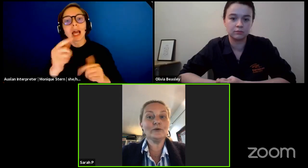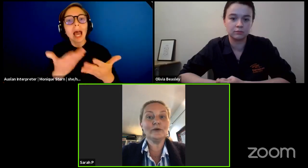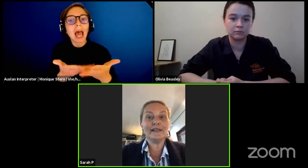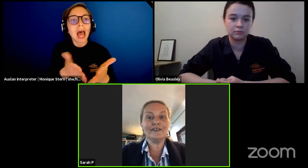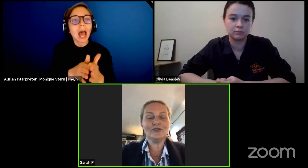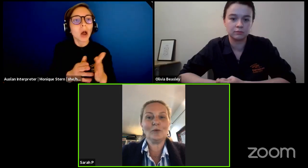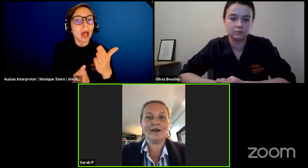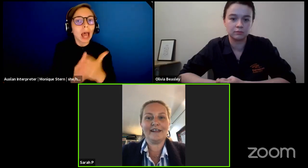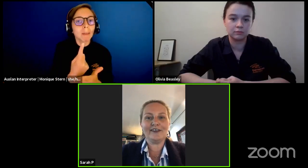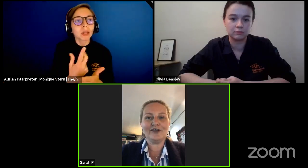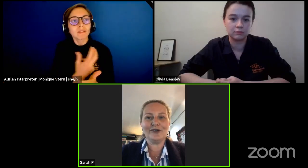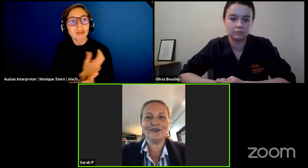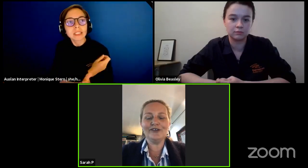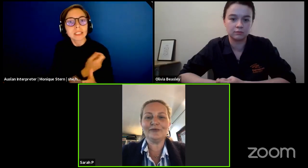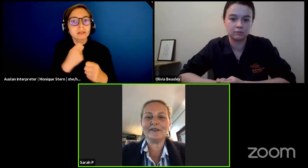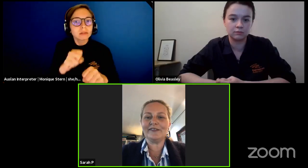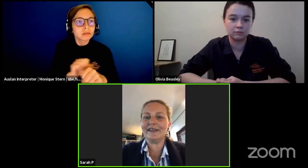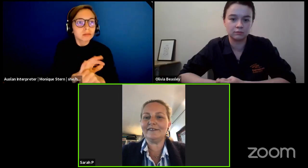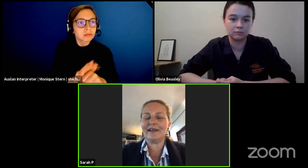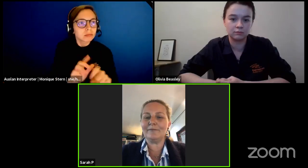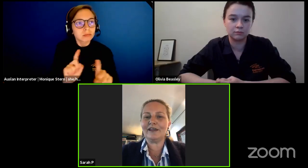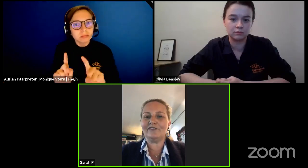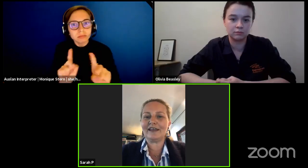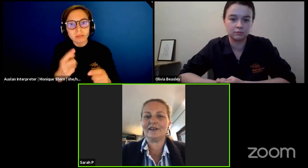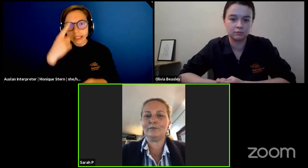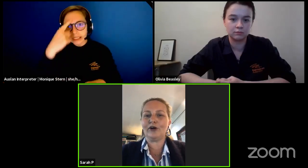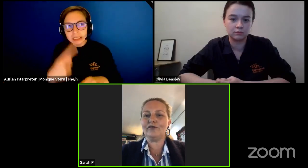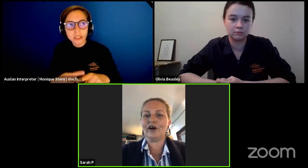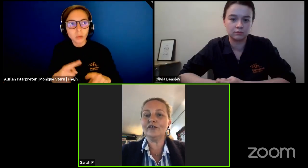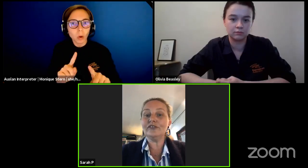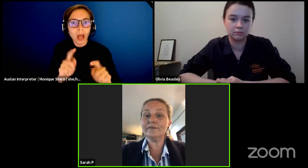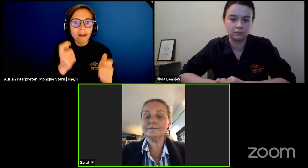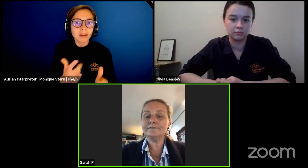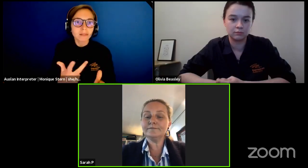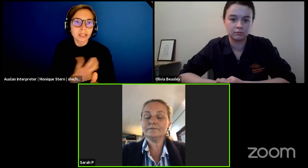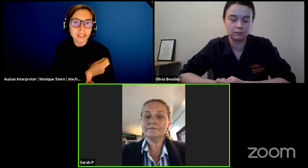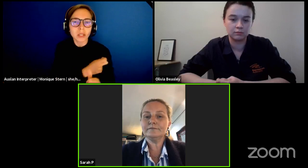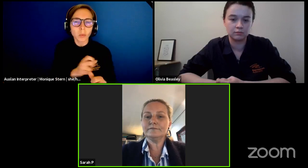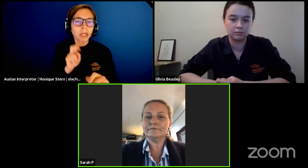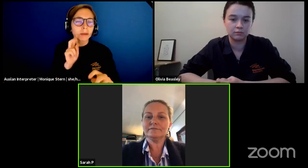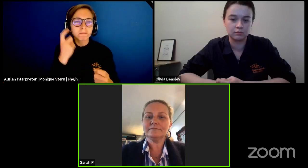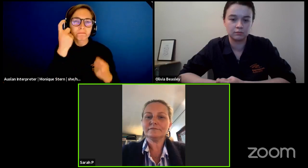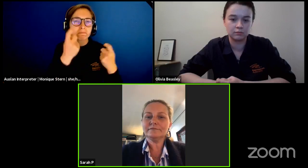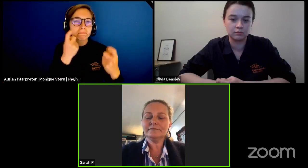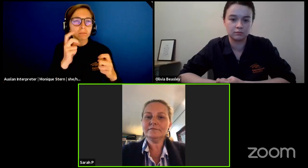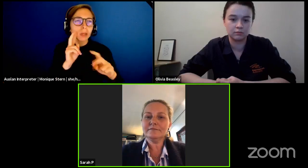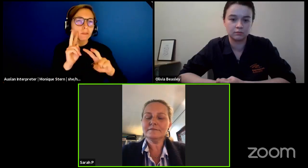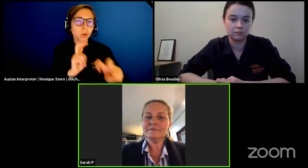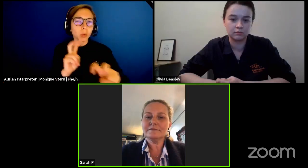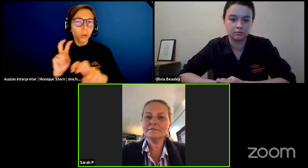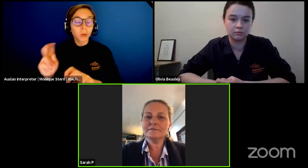we're still looking into why that occurs with these vaccine profiles.